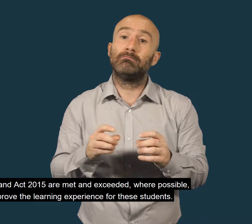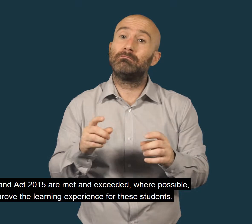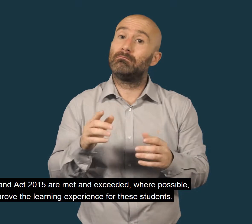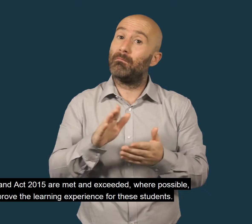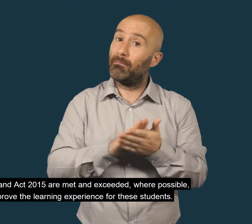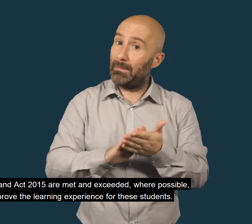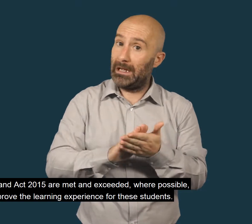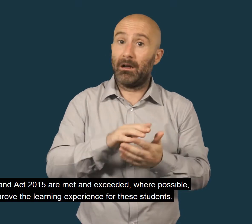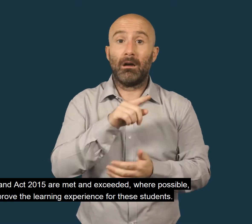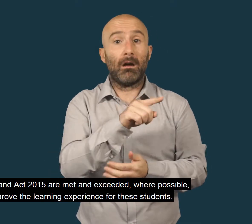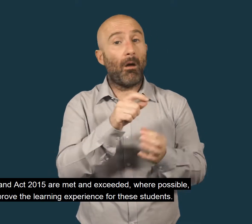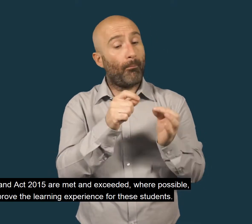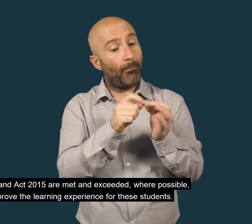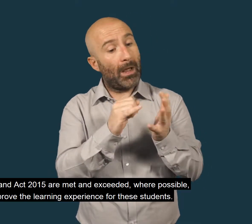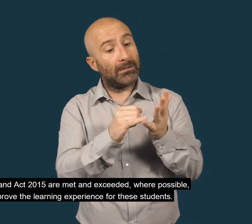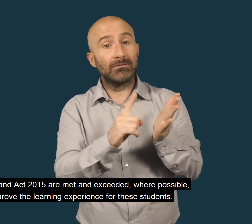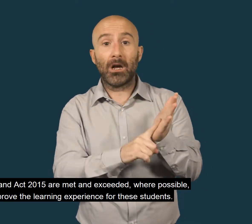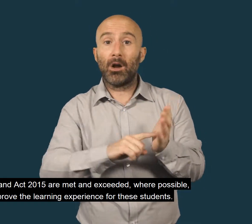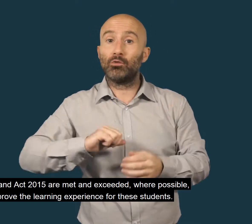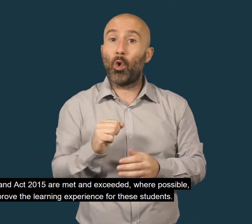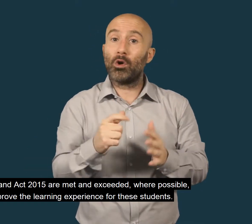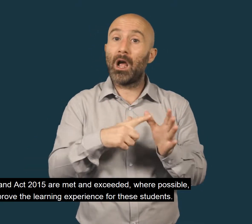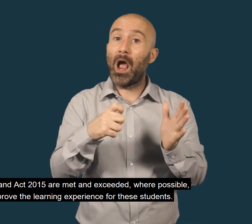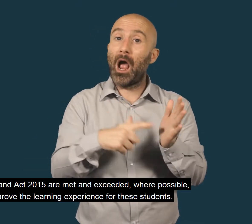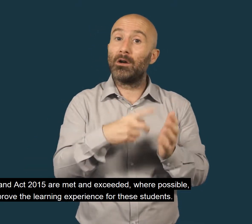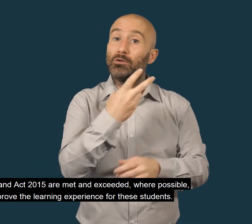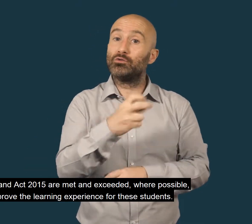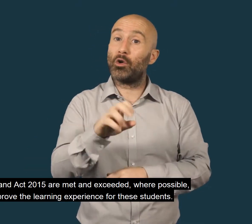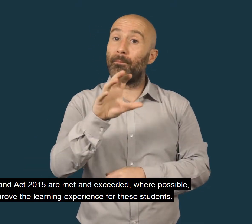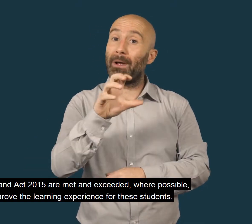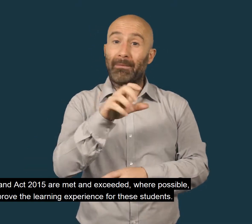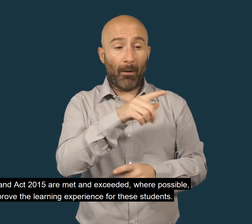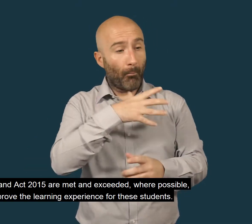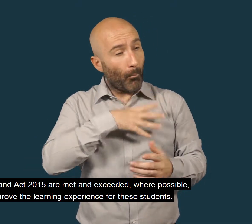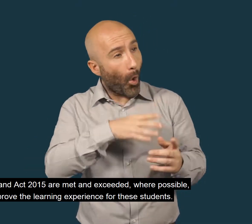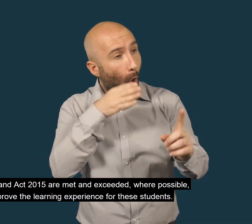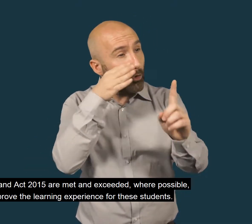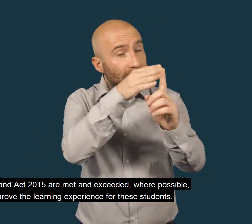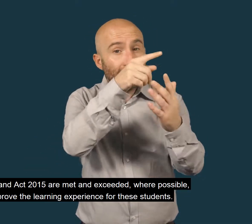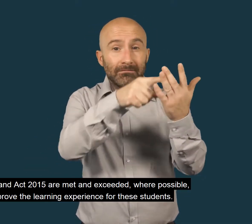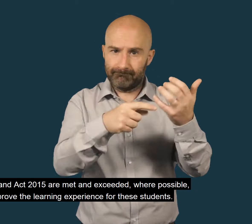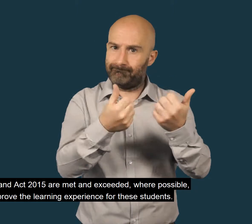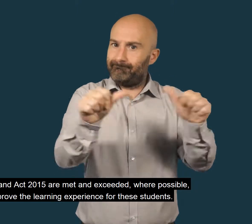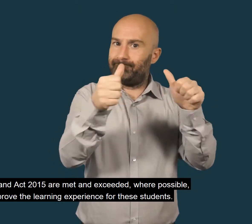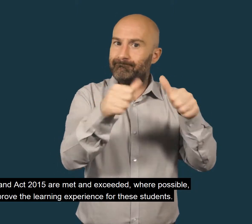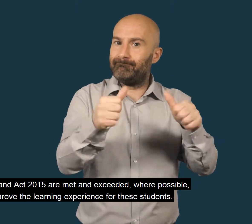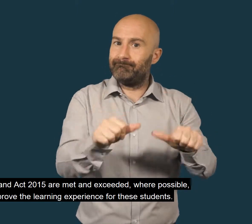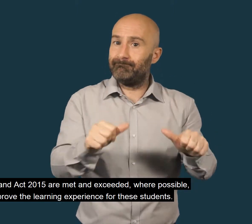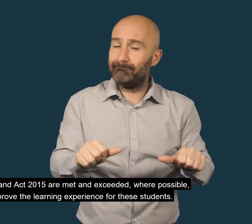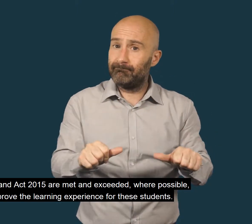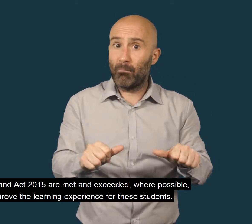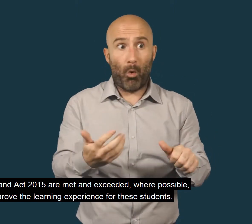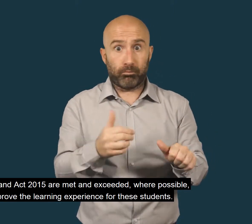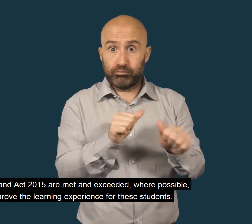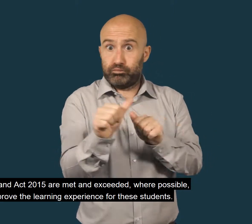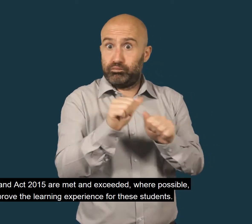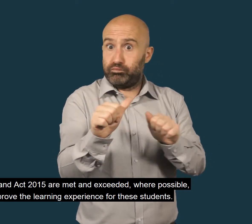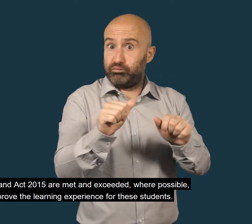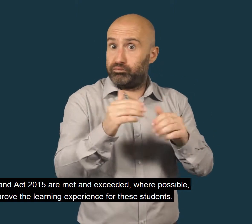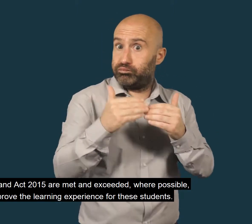Act 2015 are met and exceeded where possible And to improve the learning experience for these